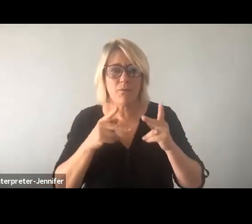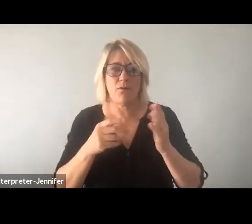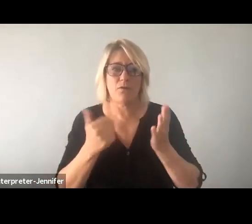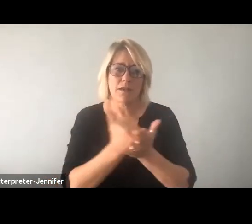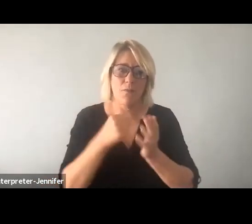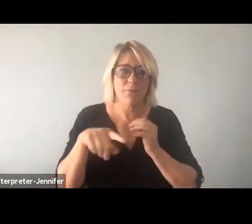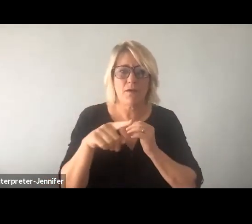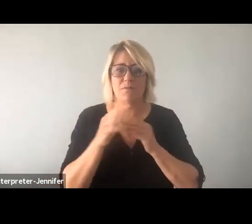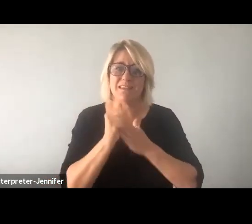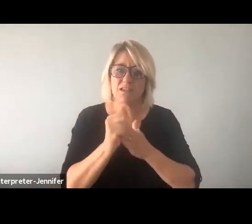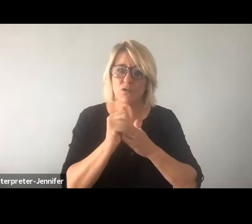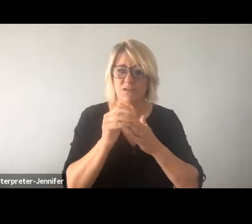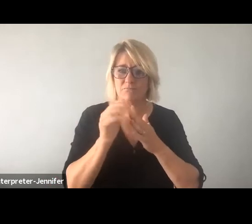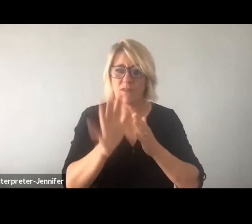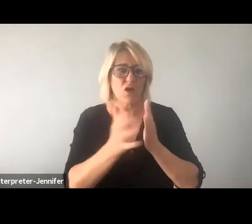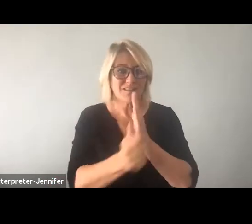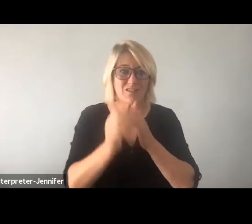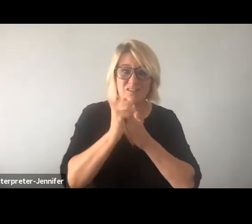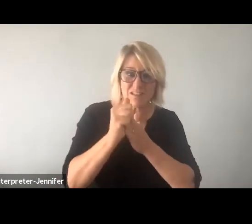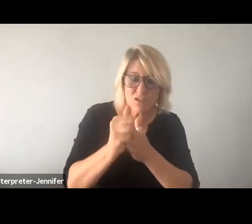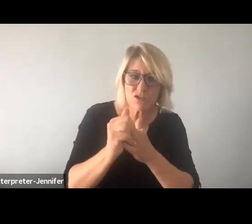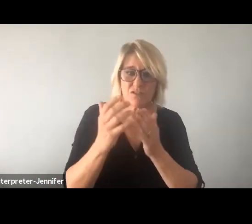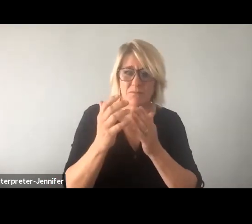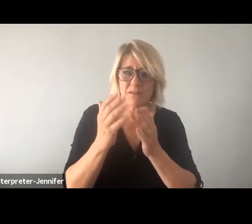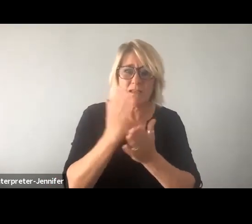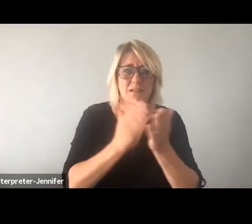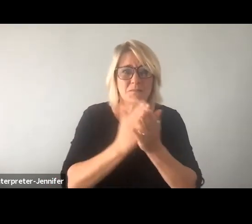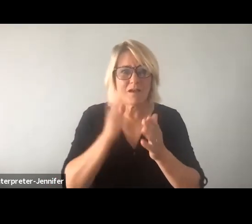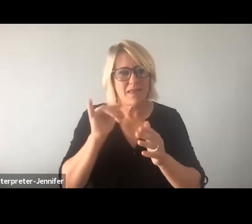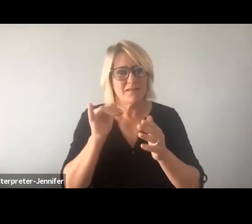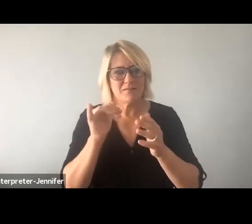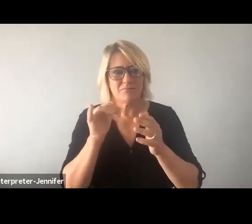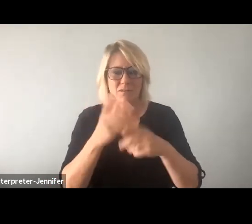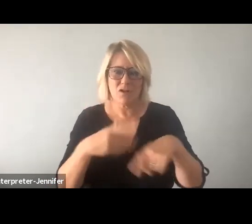skills, and some of those pieces and key parts of the pie, if you would,